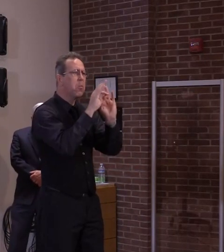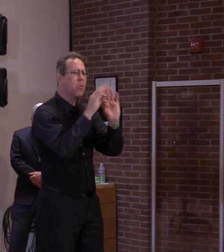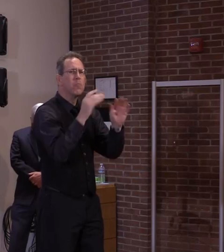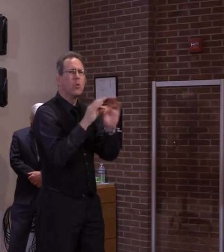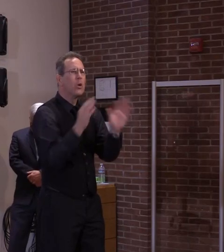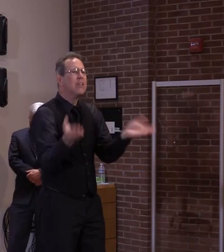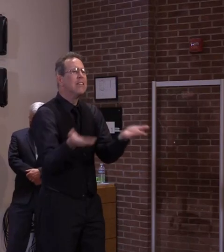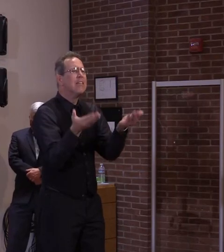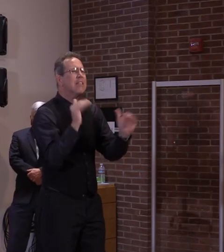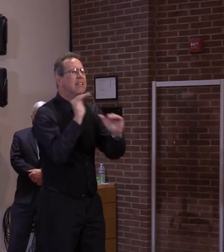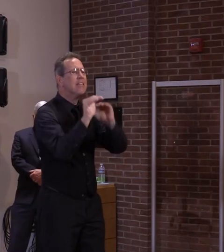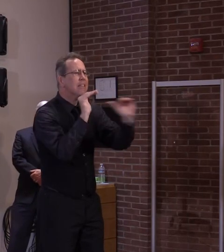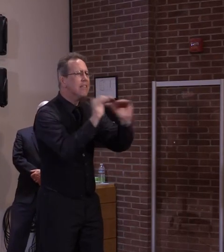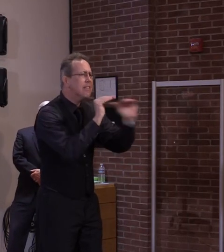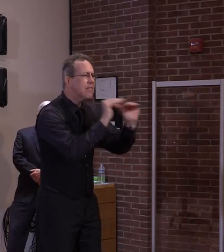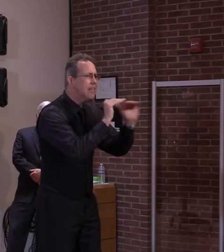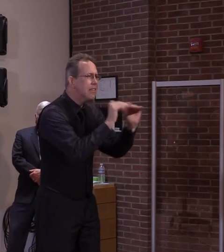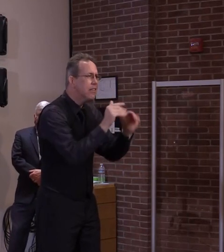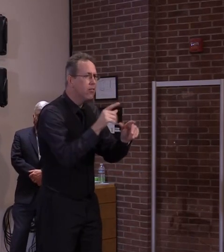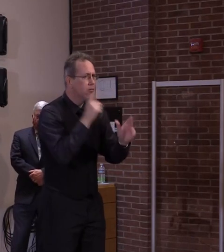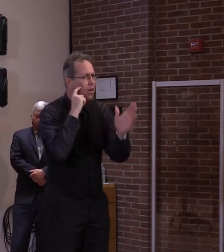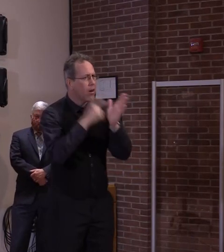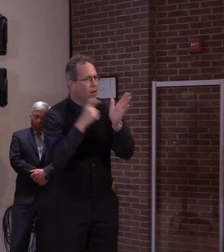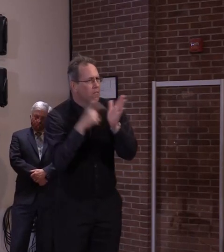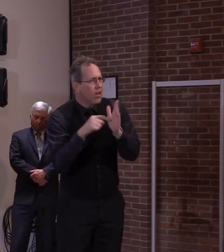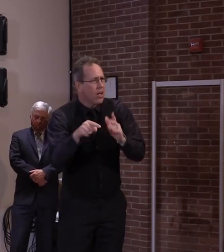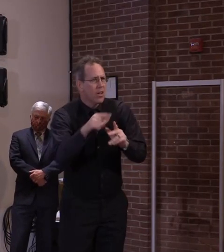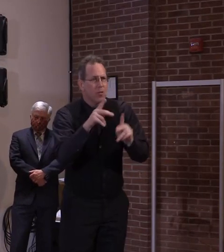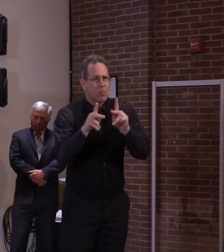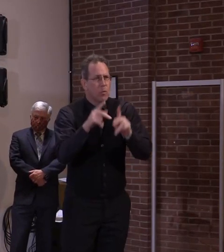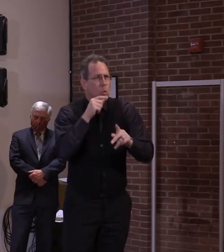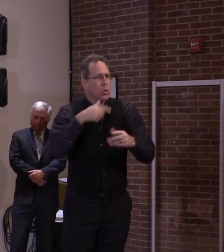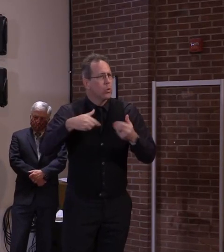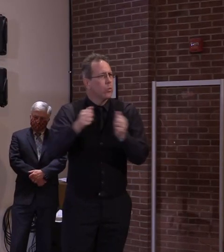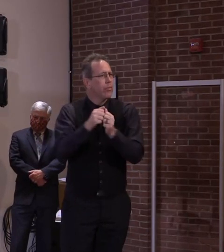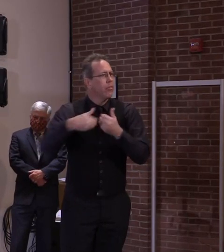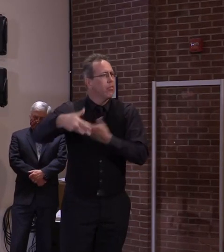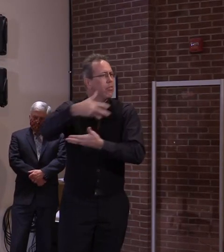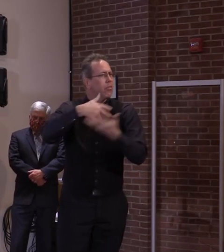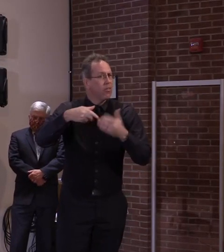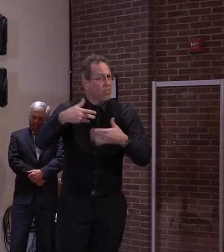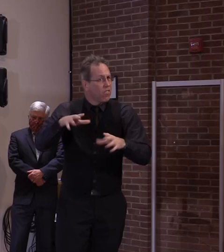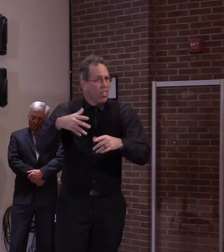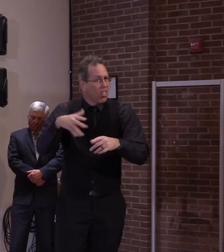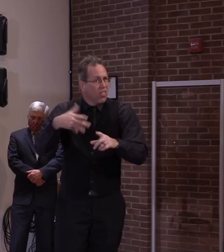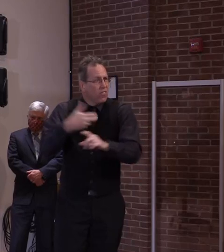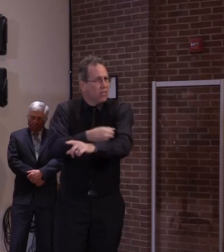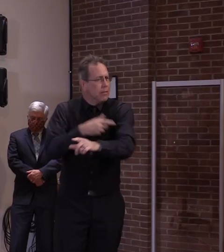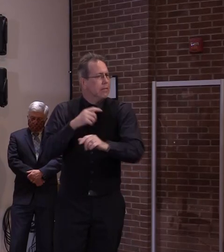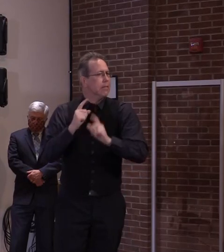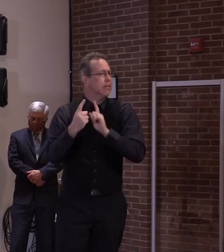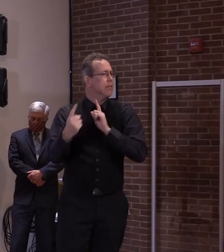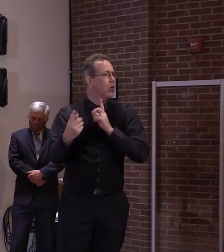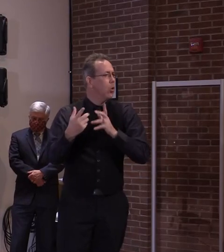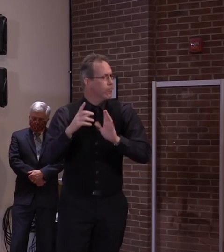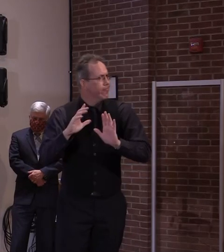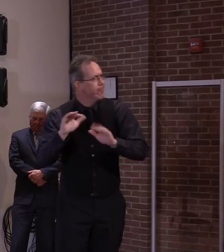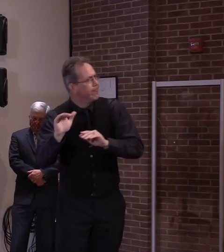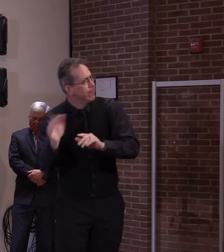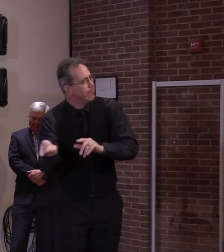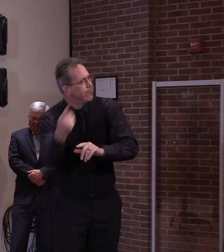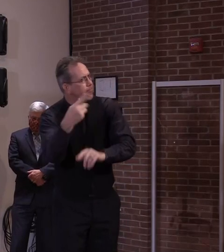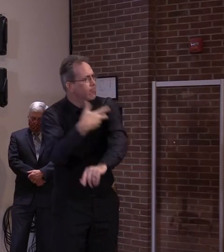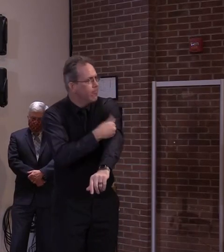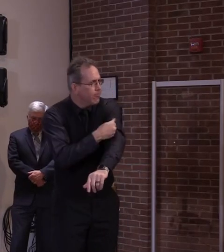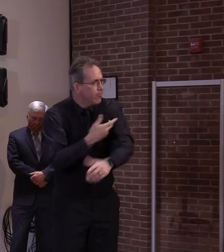are identified as a close contact, if they are fully vaccinated and not feeling symptoms, they will be able to continue to go about